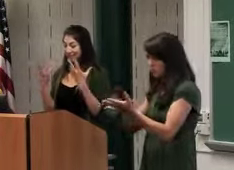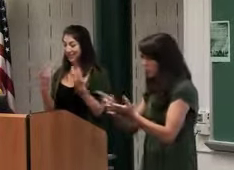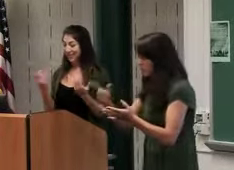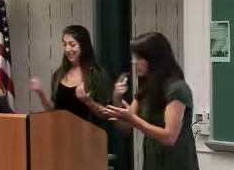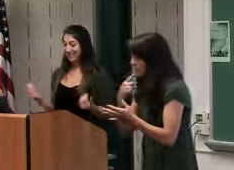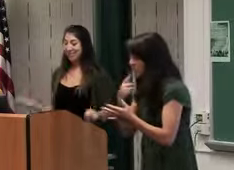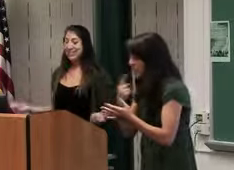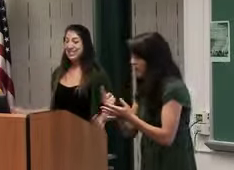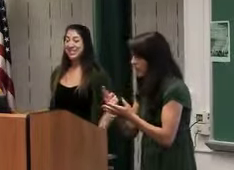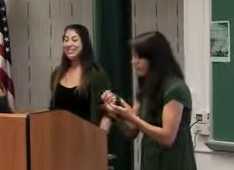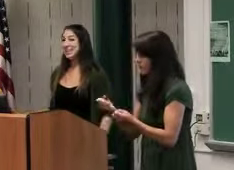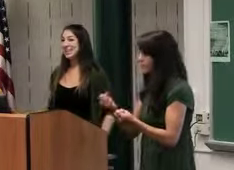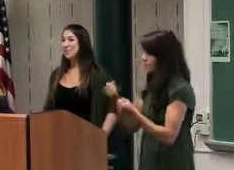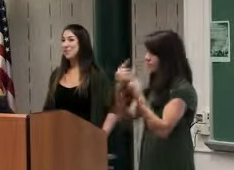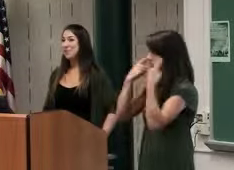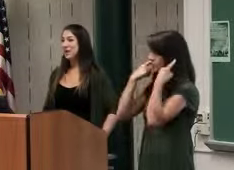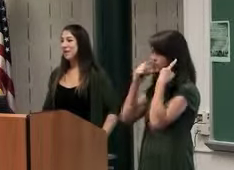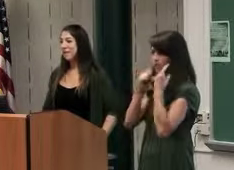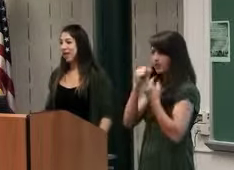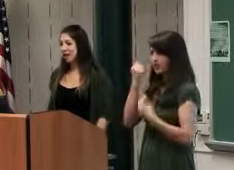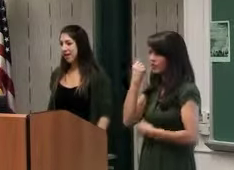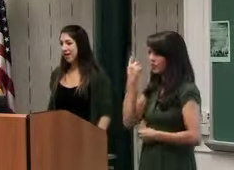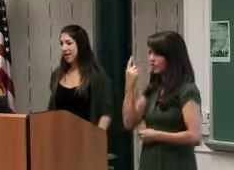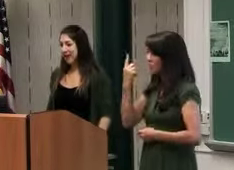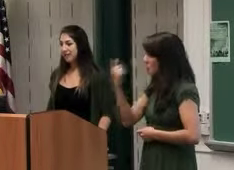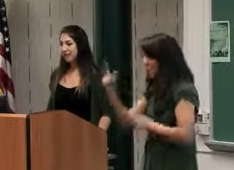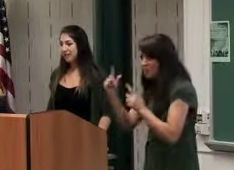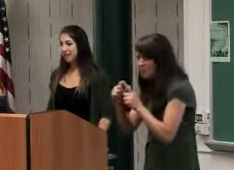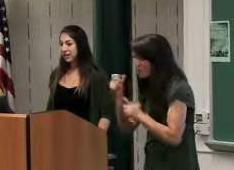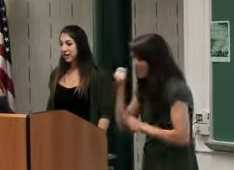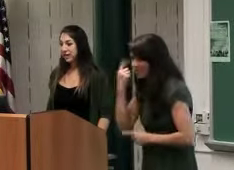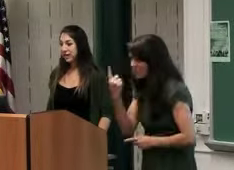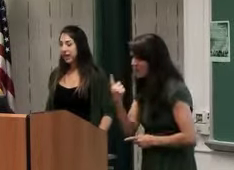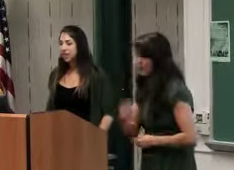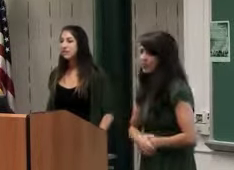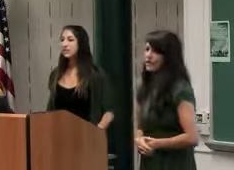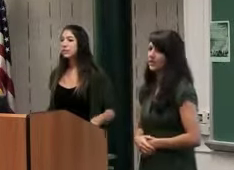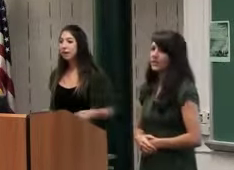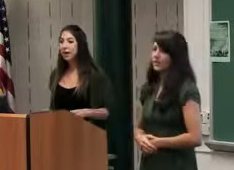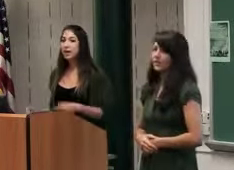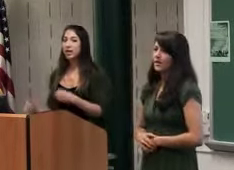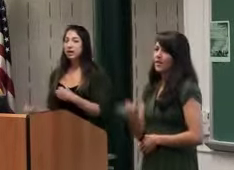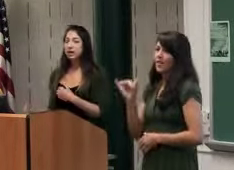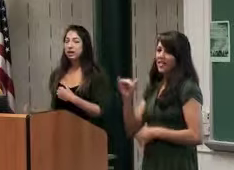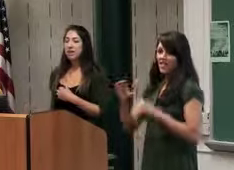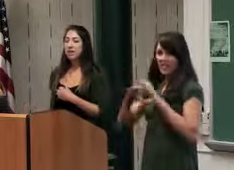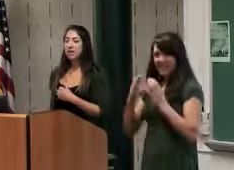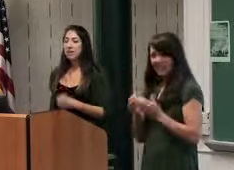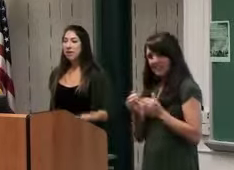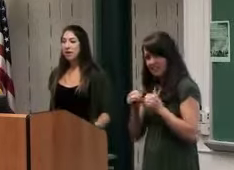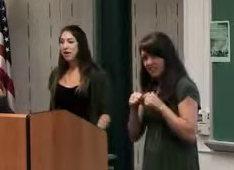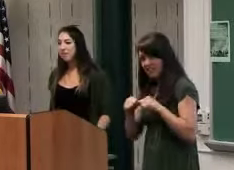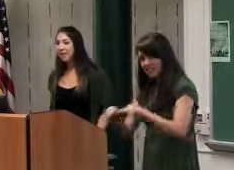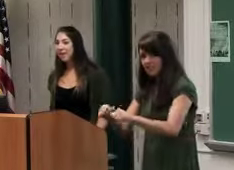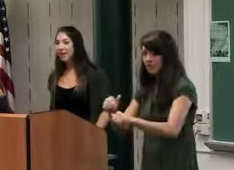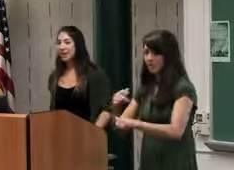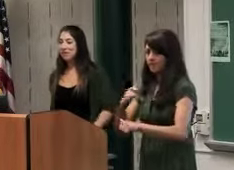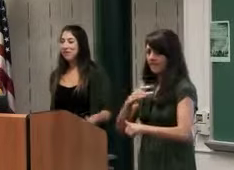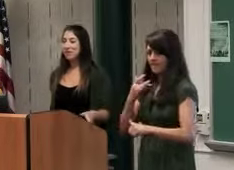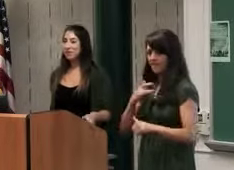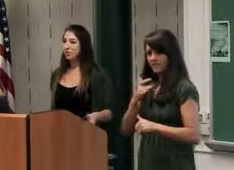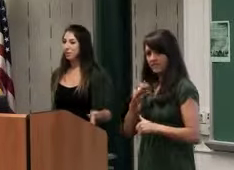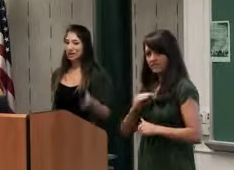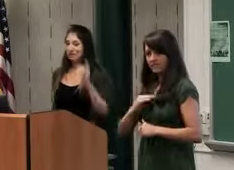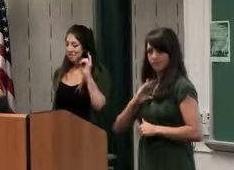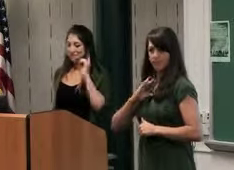and I couldn't understand one word. But as that class went on, I felt more confident. I